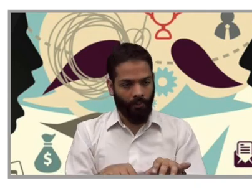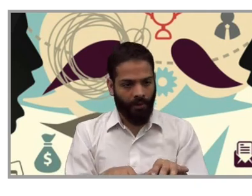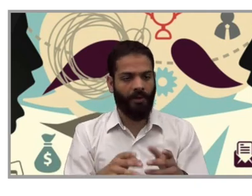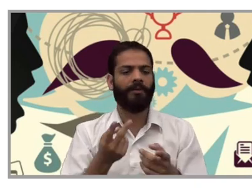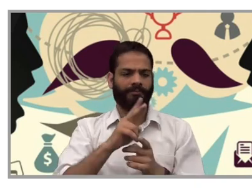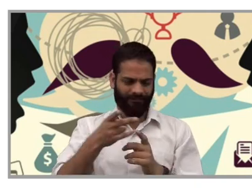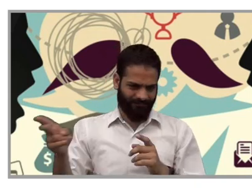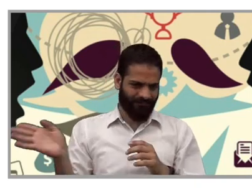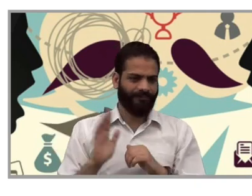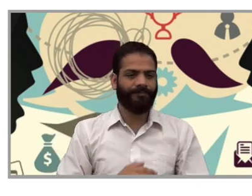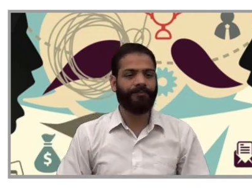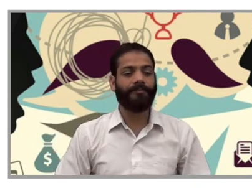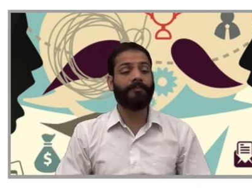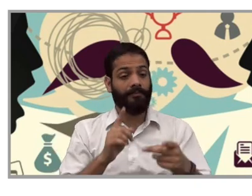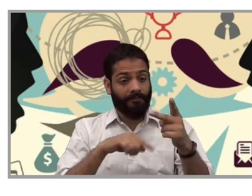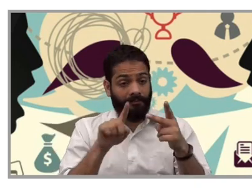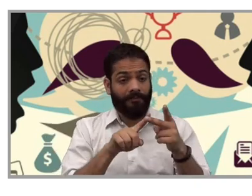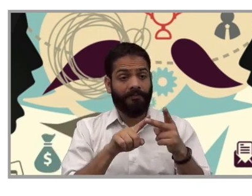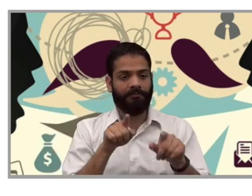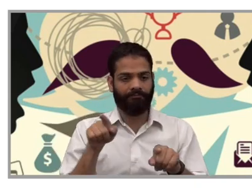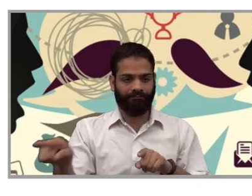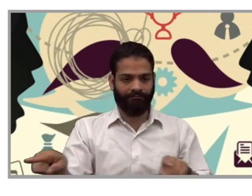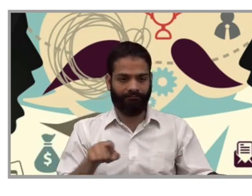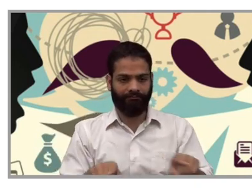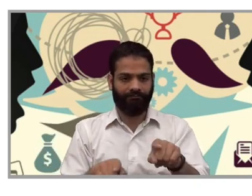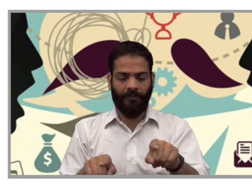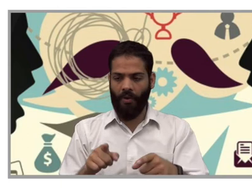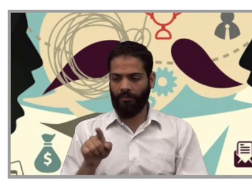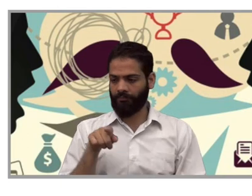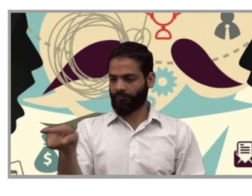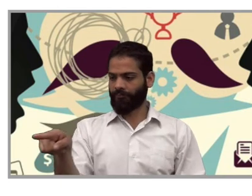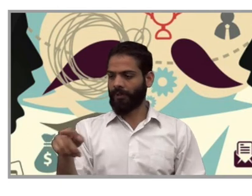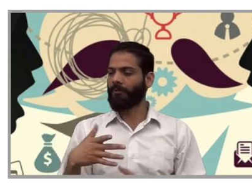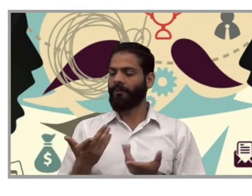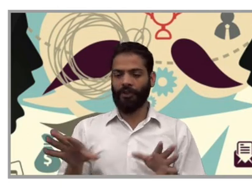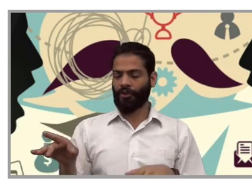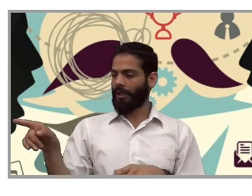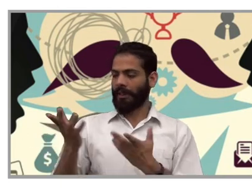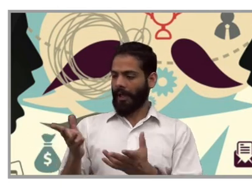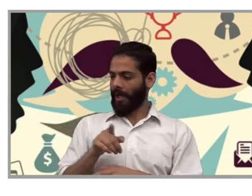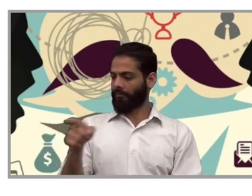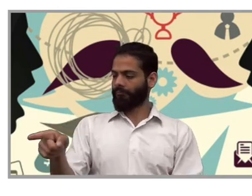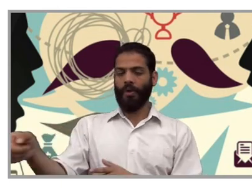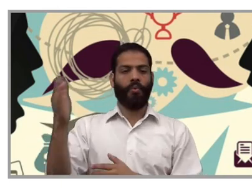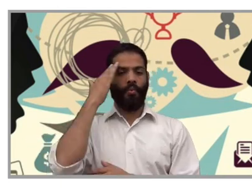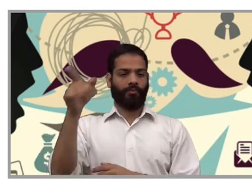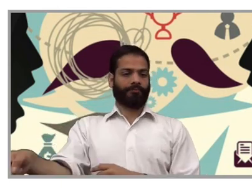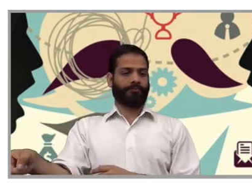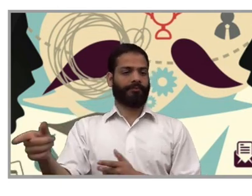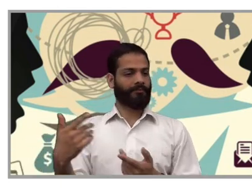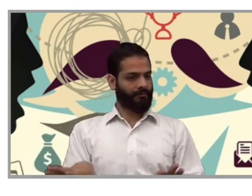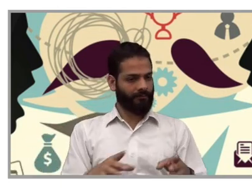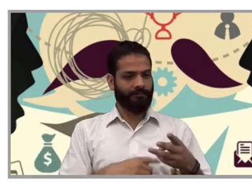computer, etc. The second is indexical nouns are articulated with index.